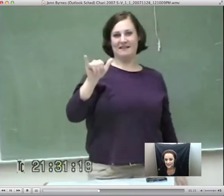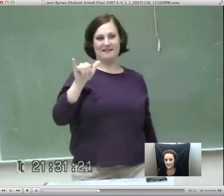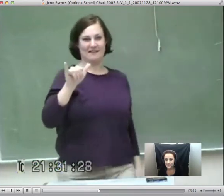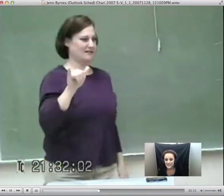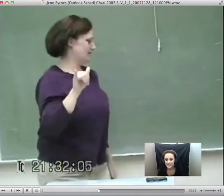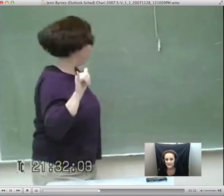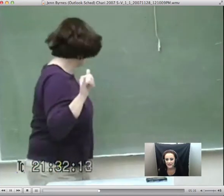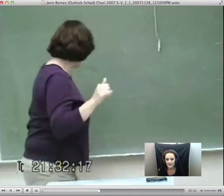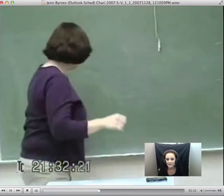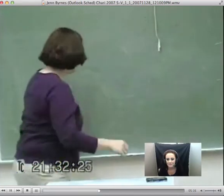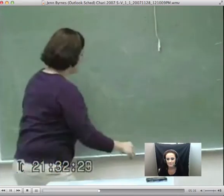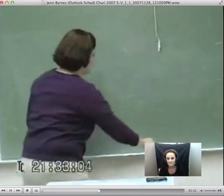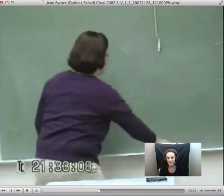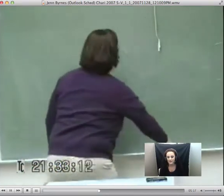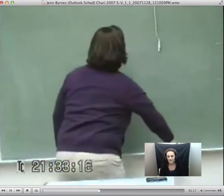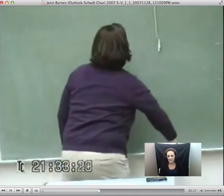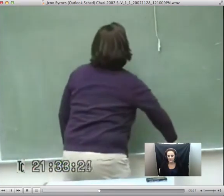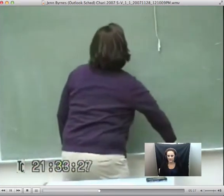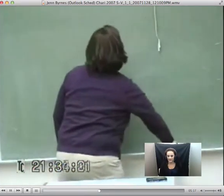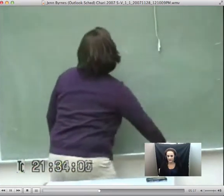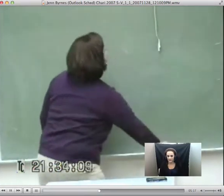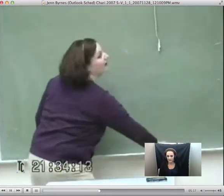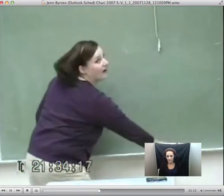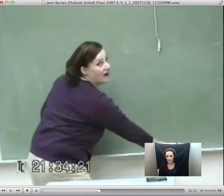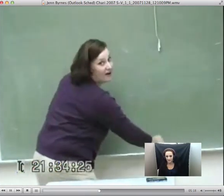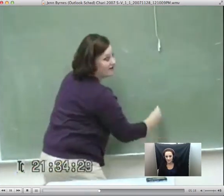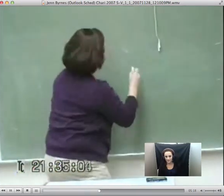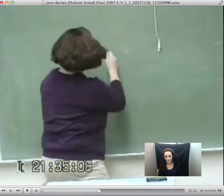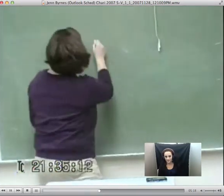His name is Stephen Cavey. I'm going to actually write it down.